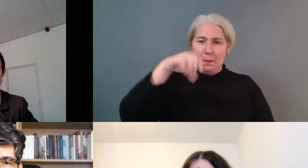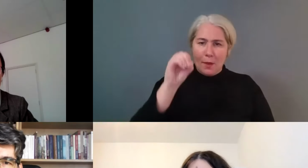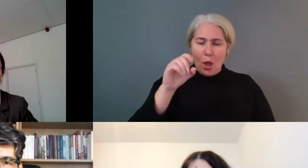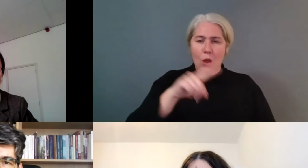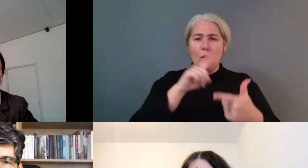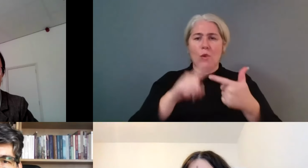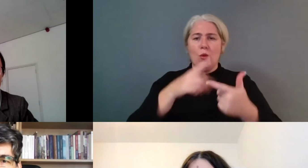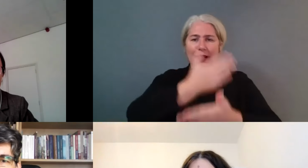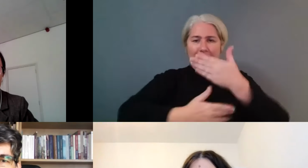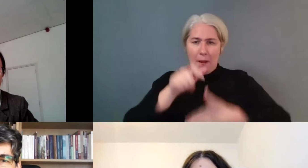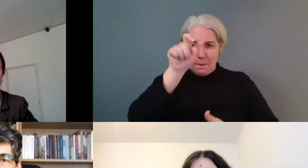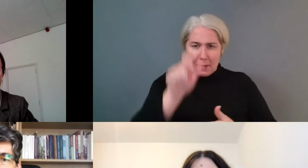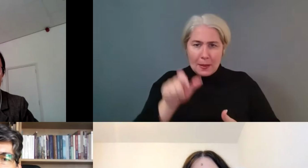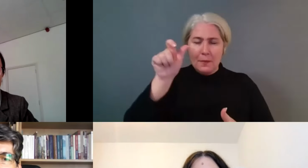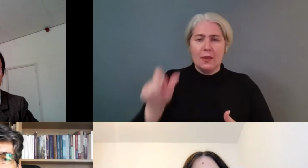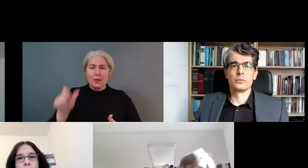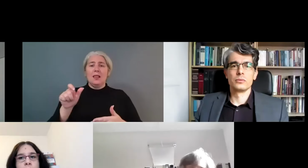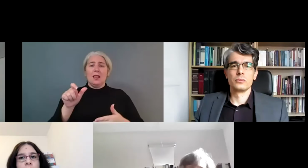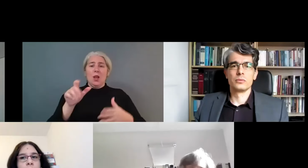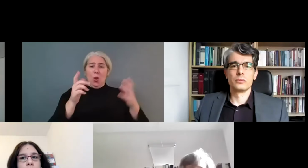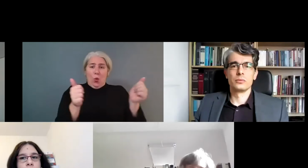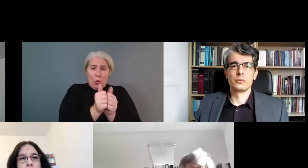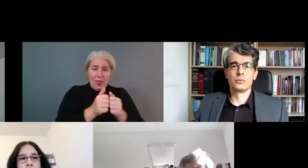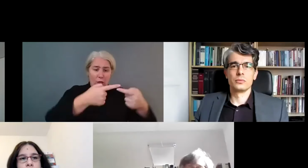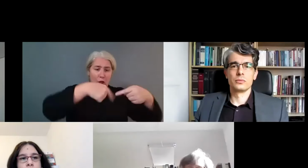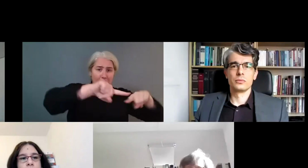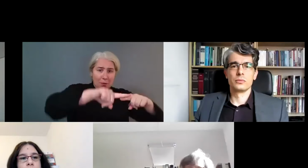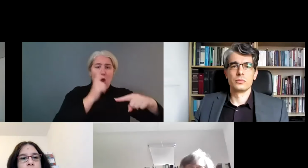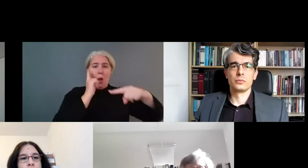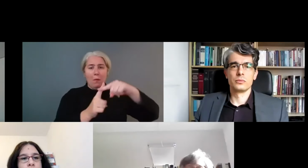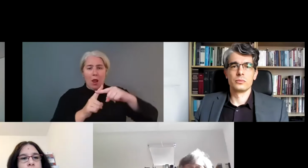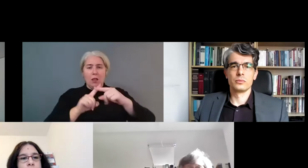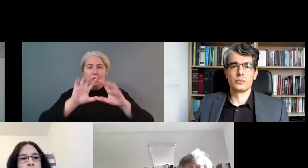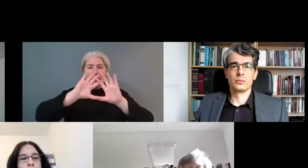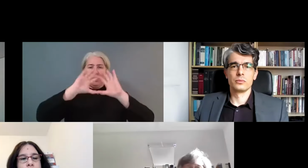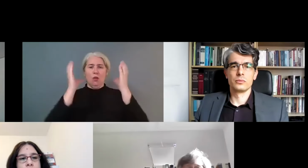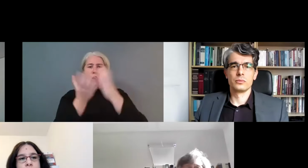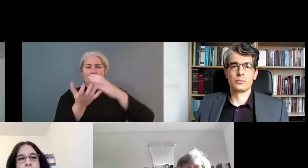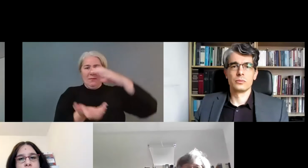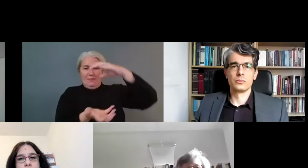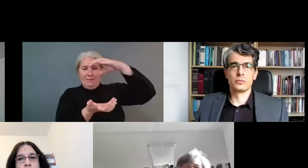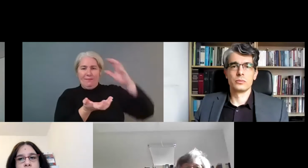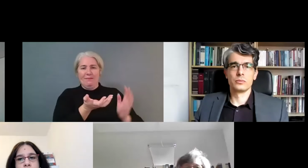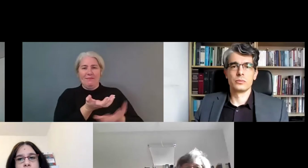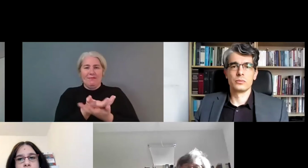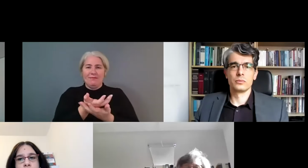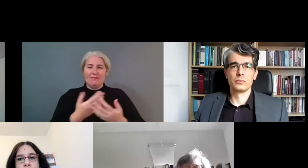and the committee? And the second question is, would you care to share your observations or reflections,